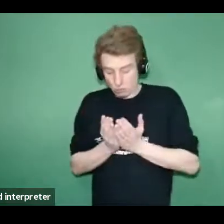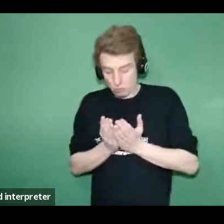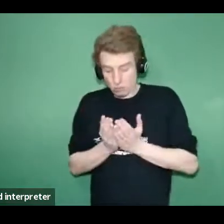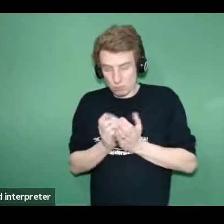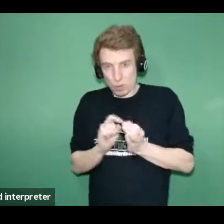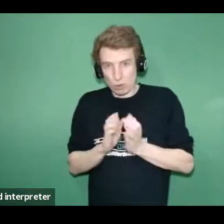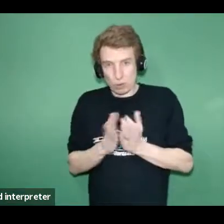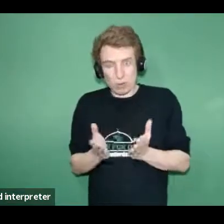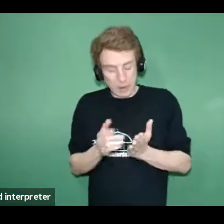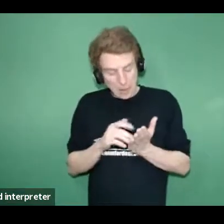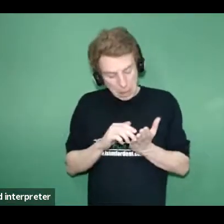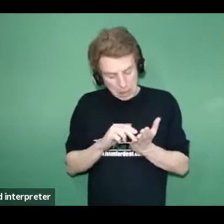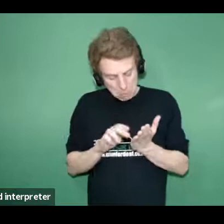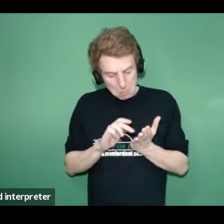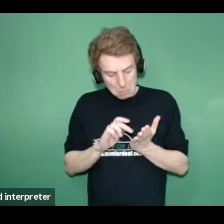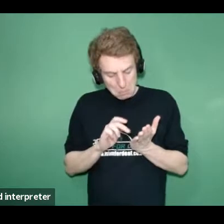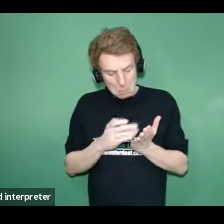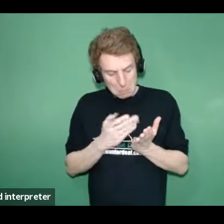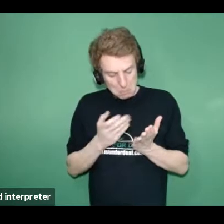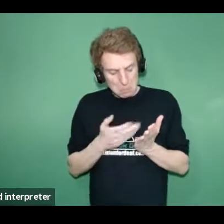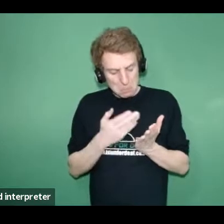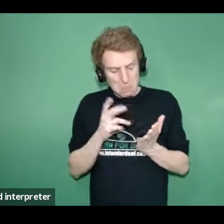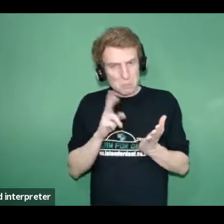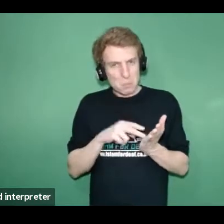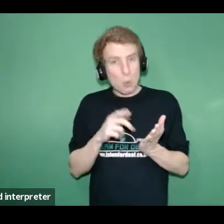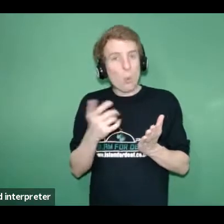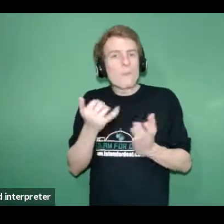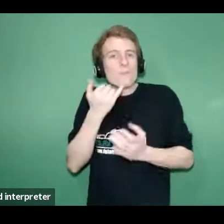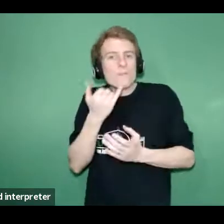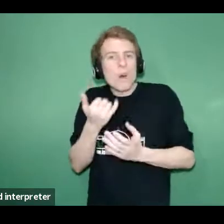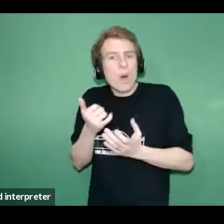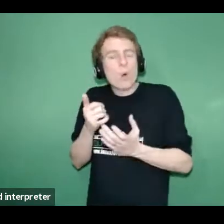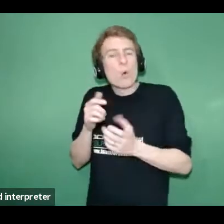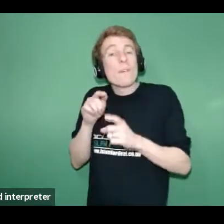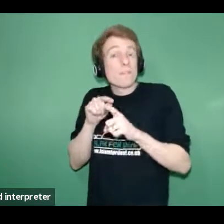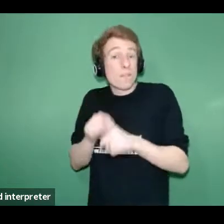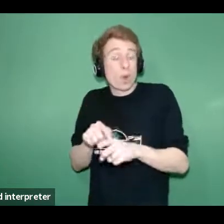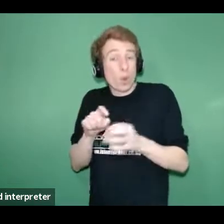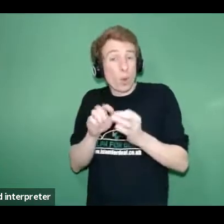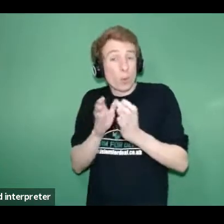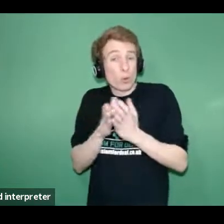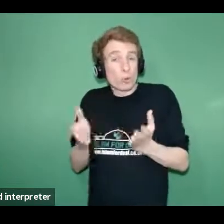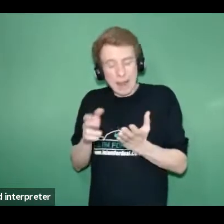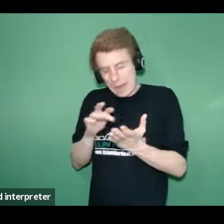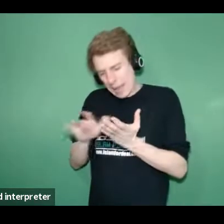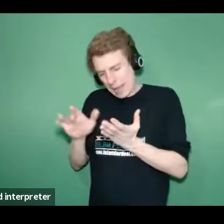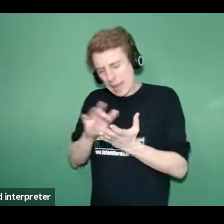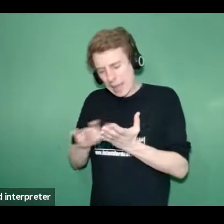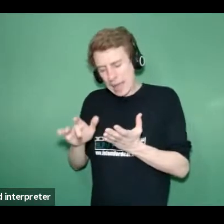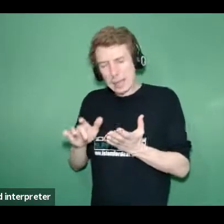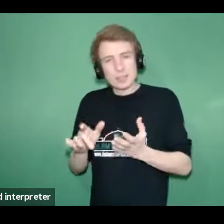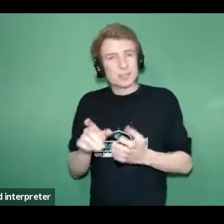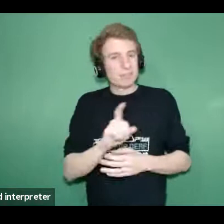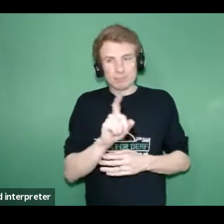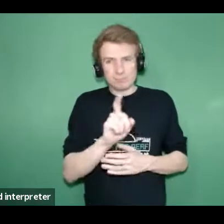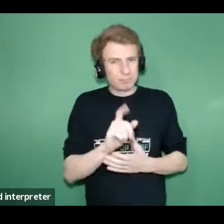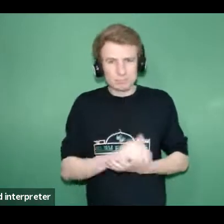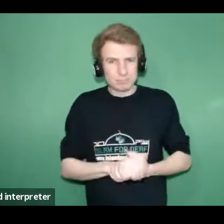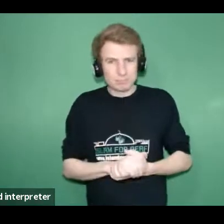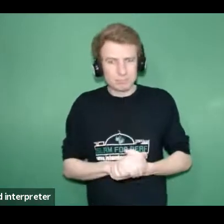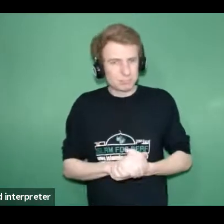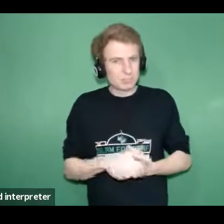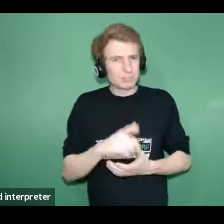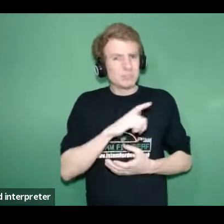their mobile phones on and following the recitation on their mobile phones, looking at the pages, because all of this takes away